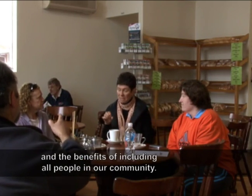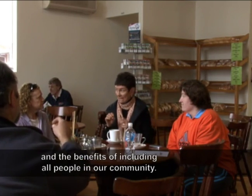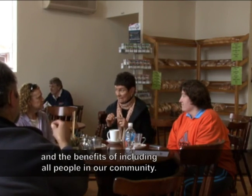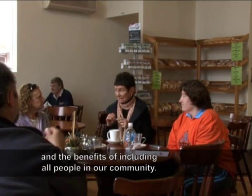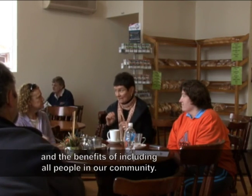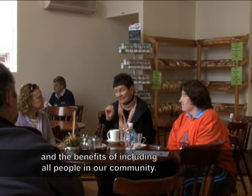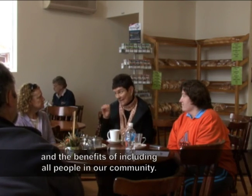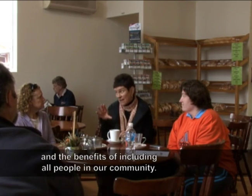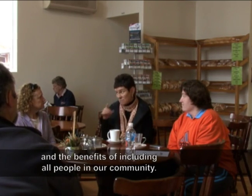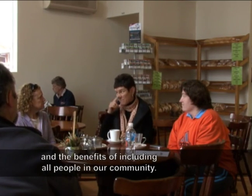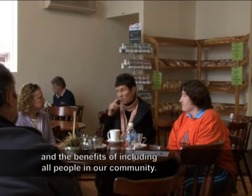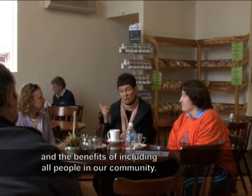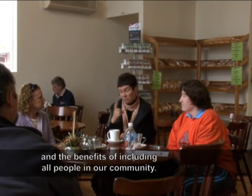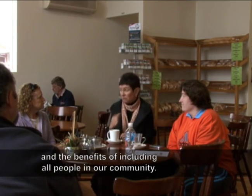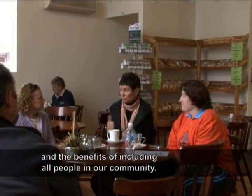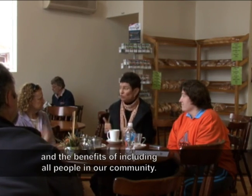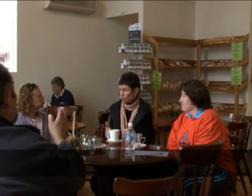including all people in our community.